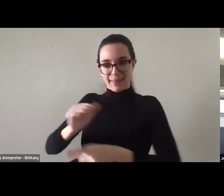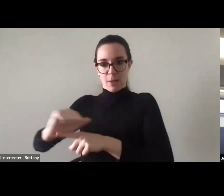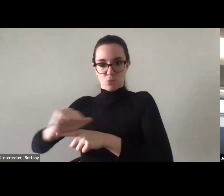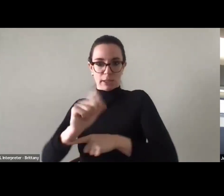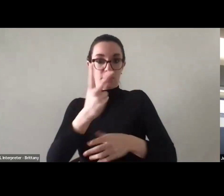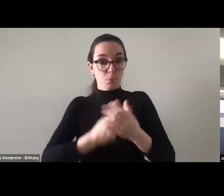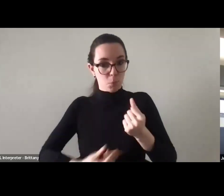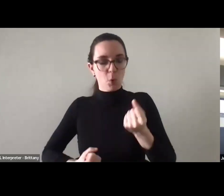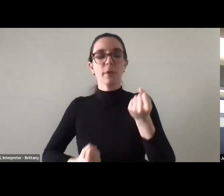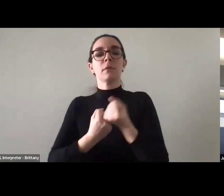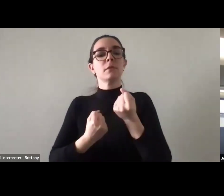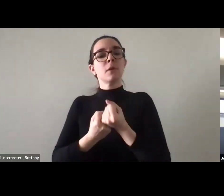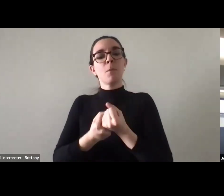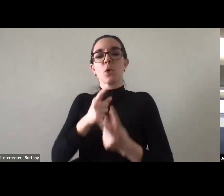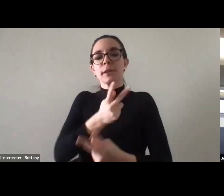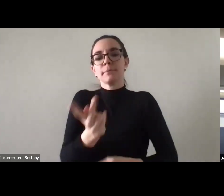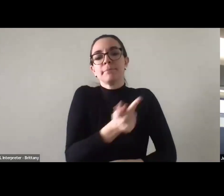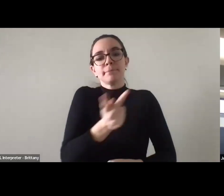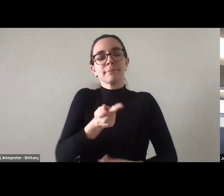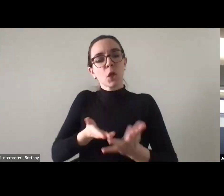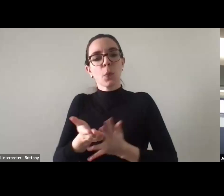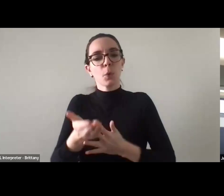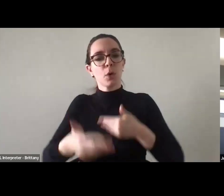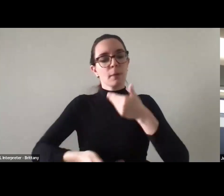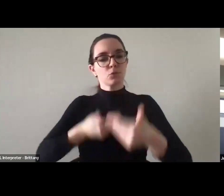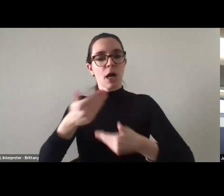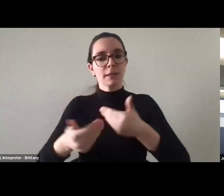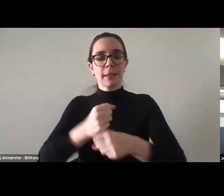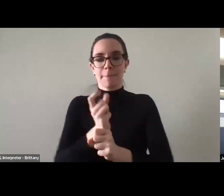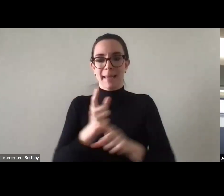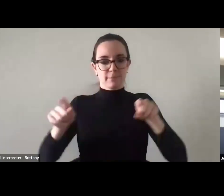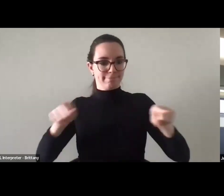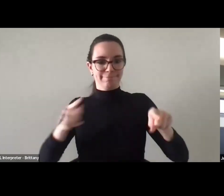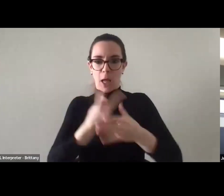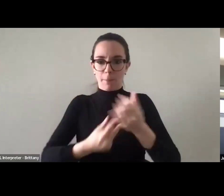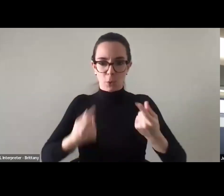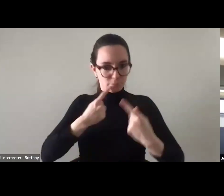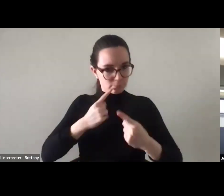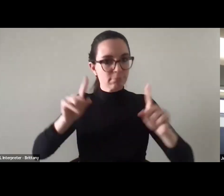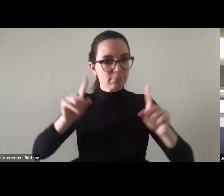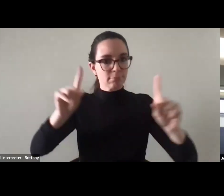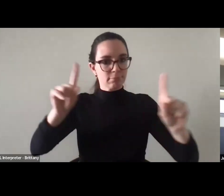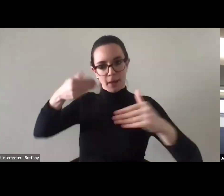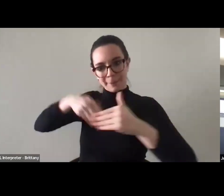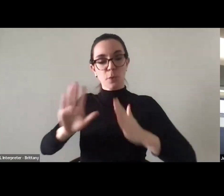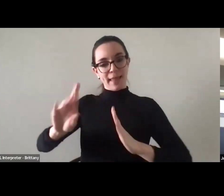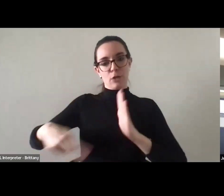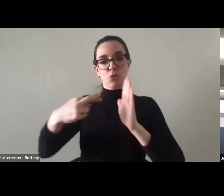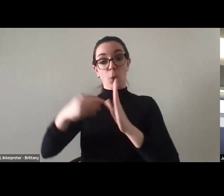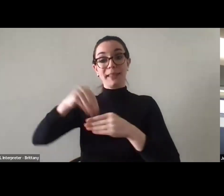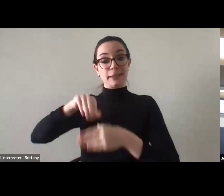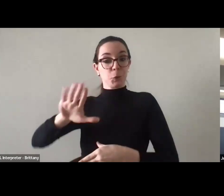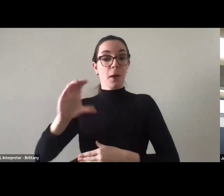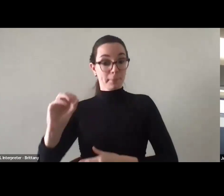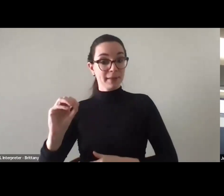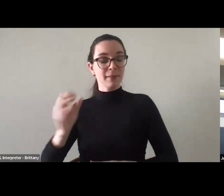supporting them through a process that makes them successful coming into their role within your company.